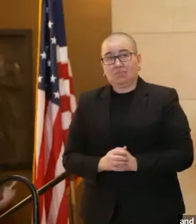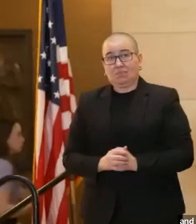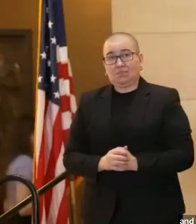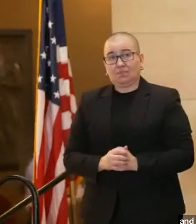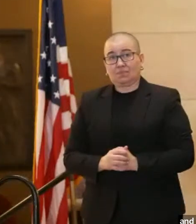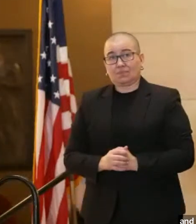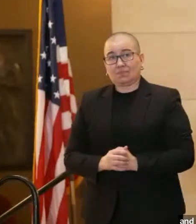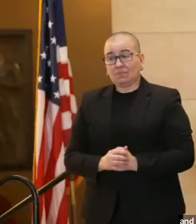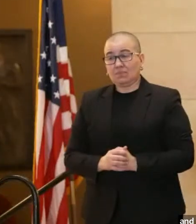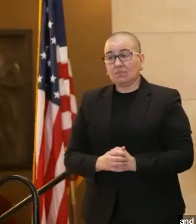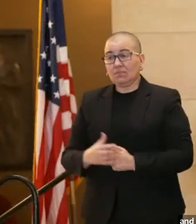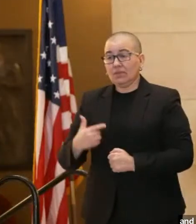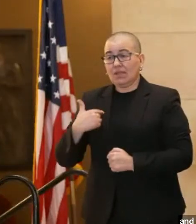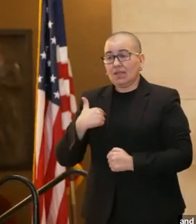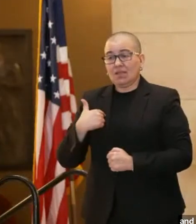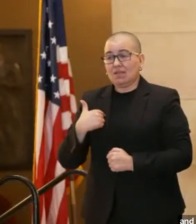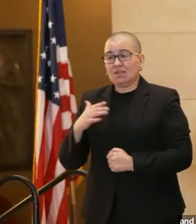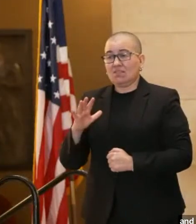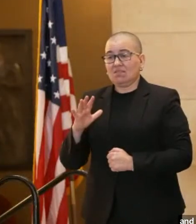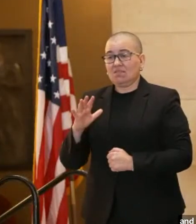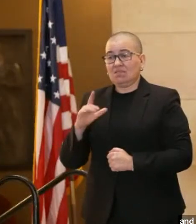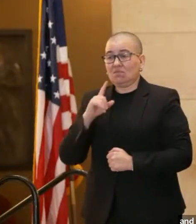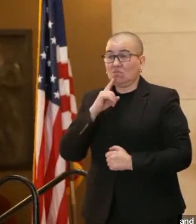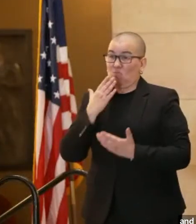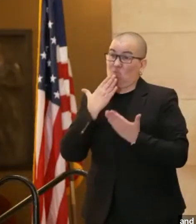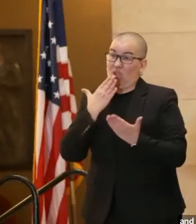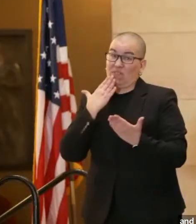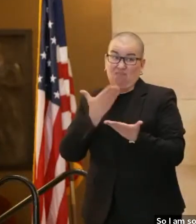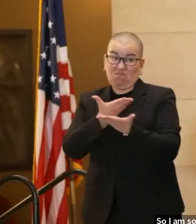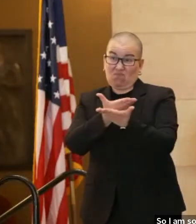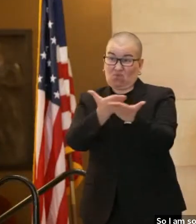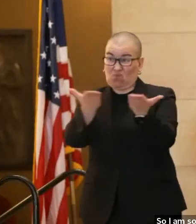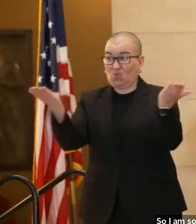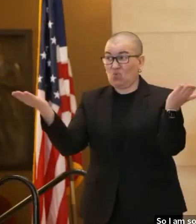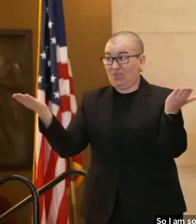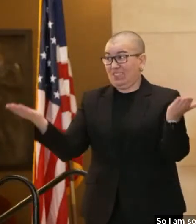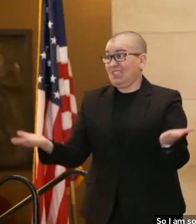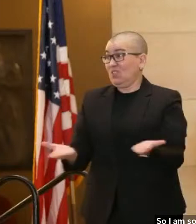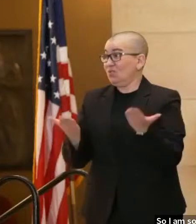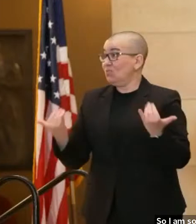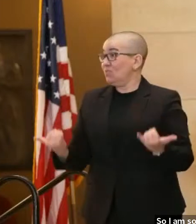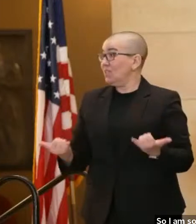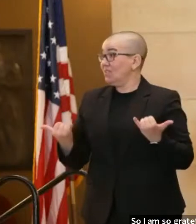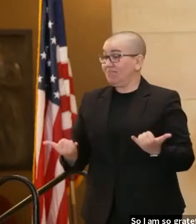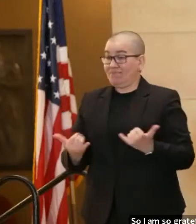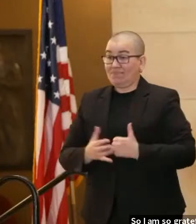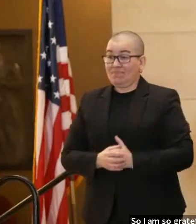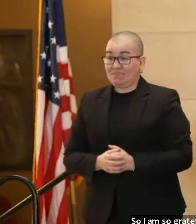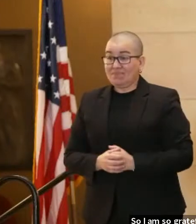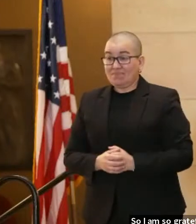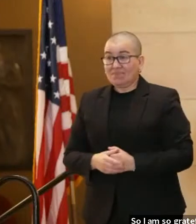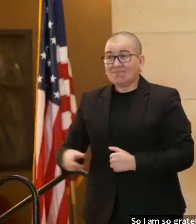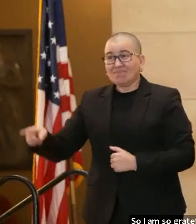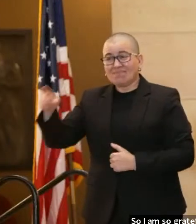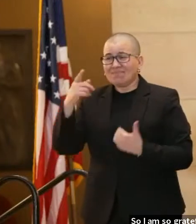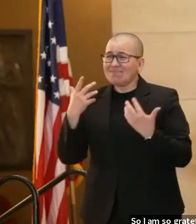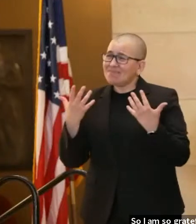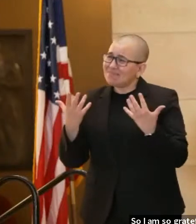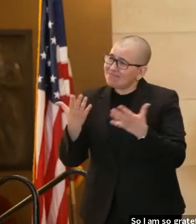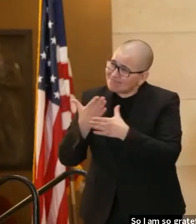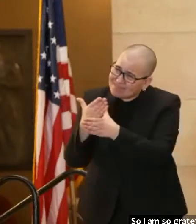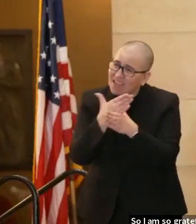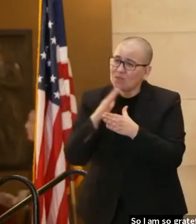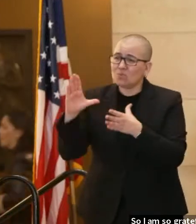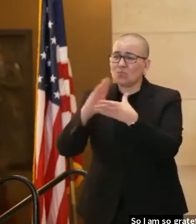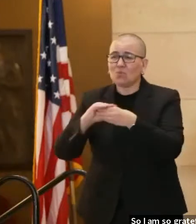So I am so grateful that you are here. And I want you to share as much of your story as you feel safe to do,